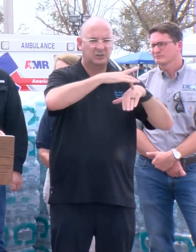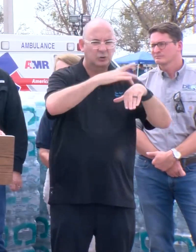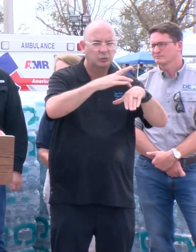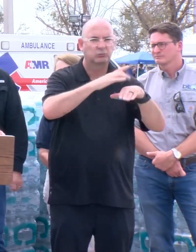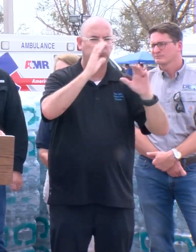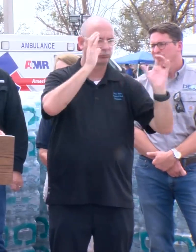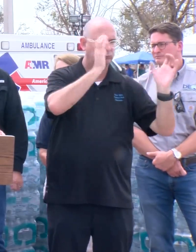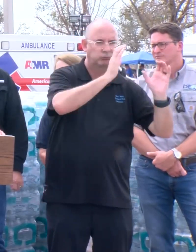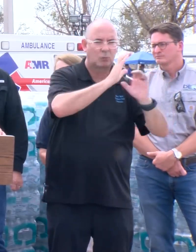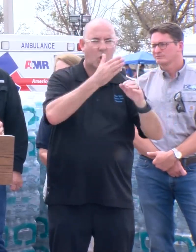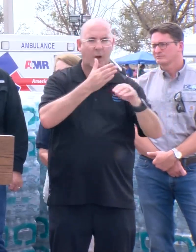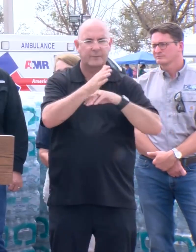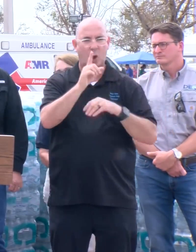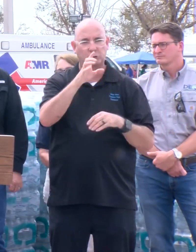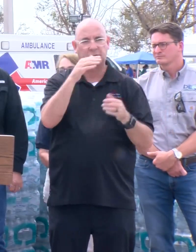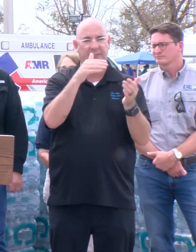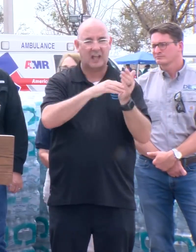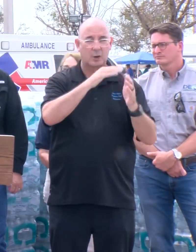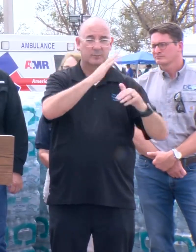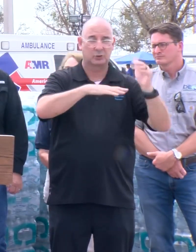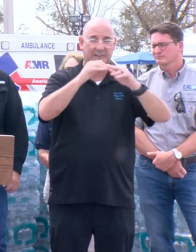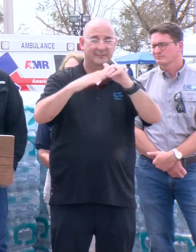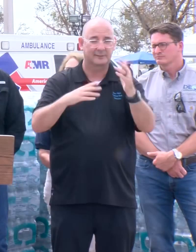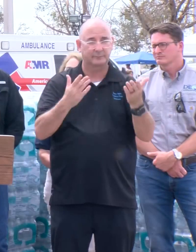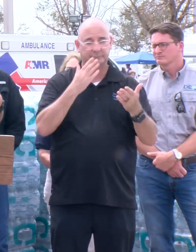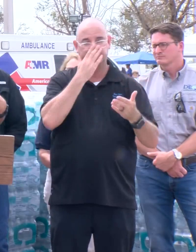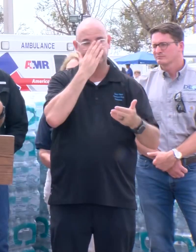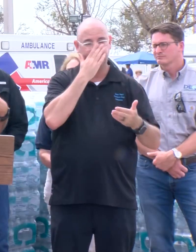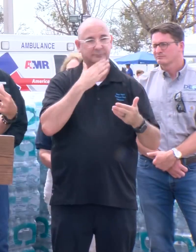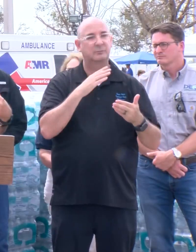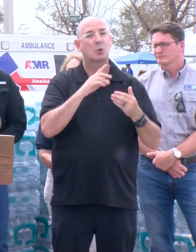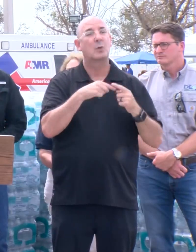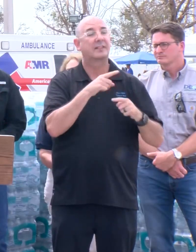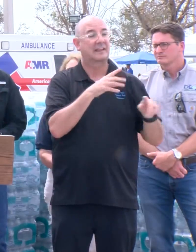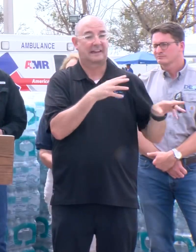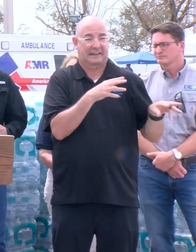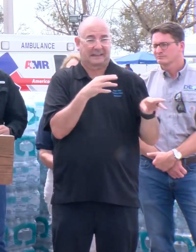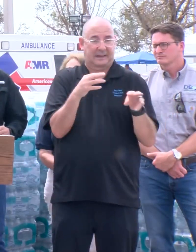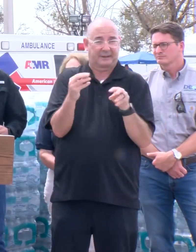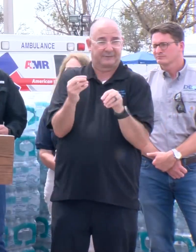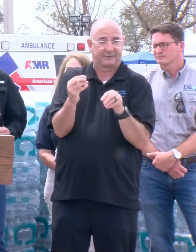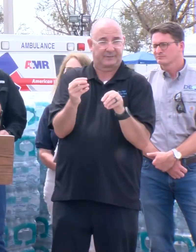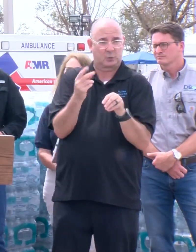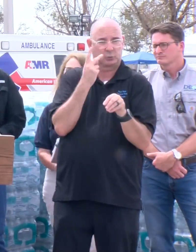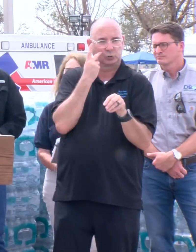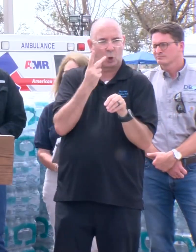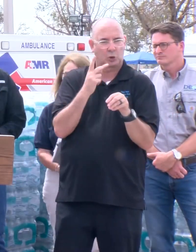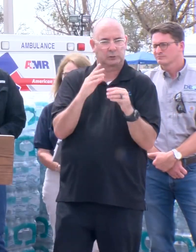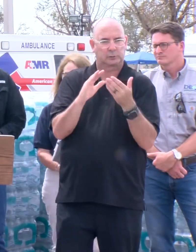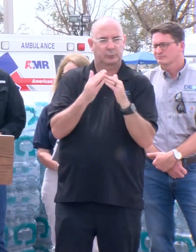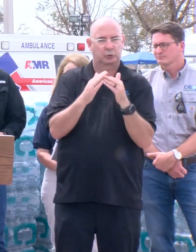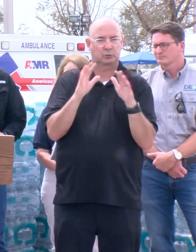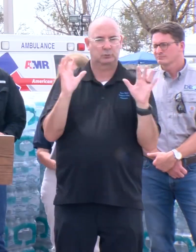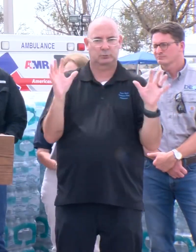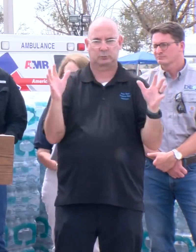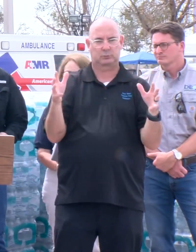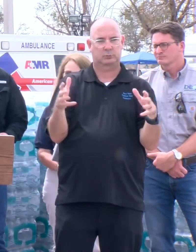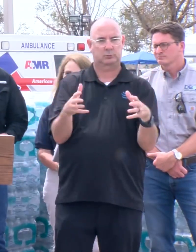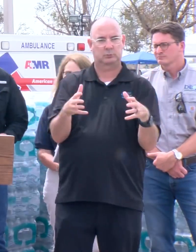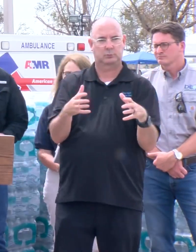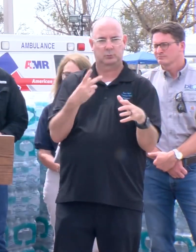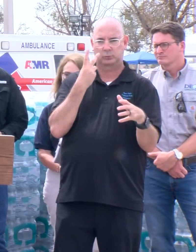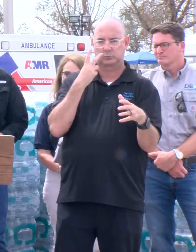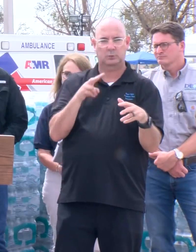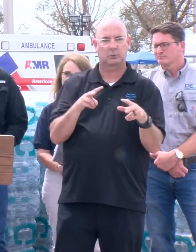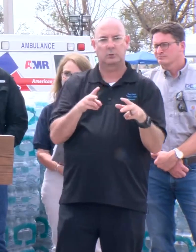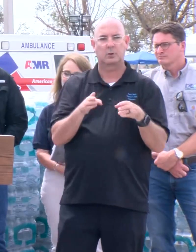structures. They're departing. As they depart, you will start to see your community start to come back together. You'll start to see the roads. You'll see the debris start